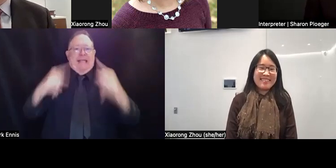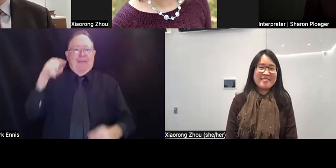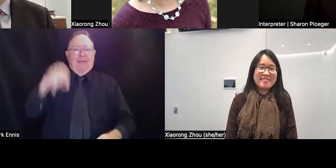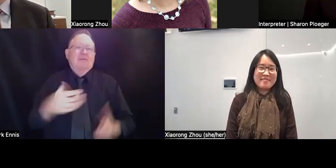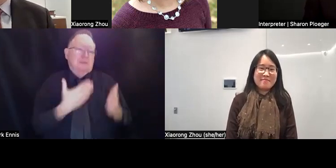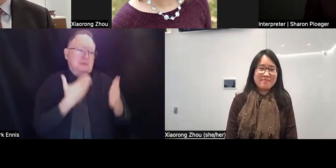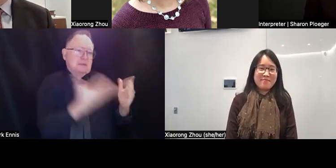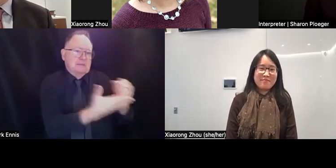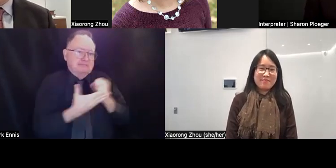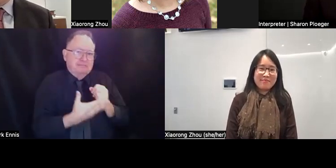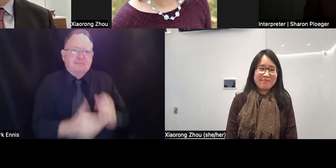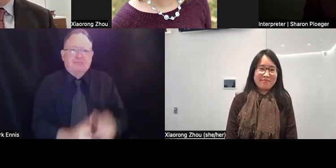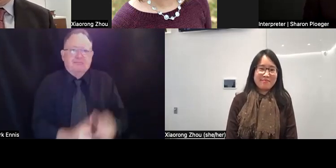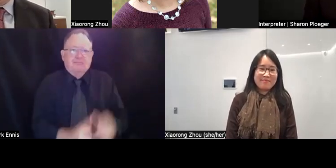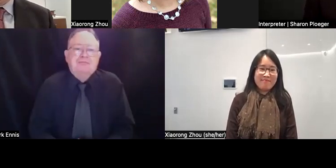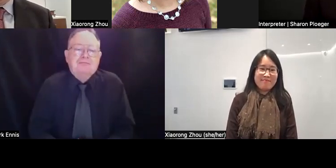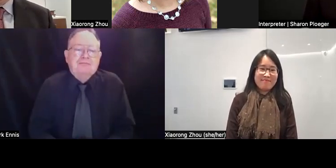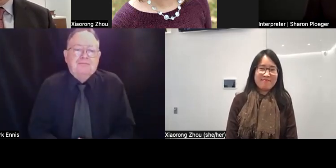clarification.